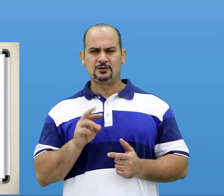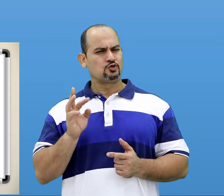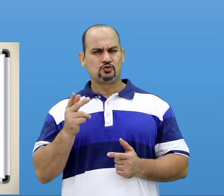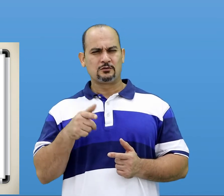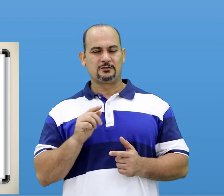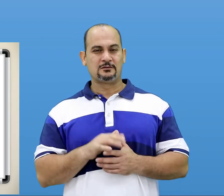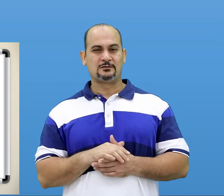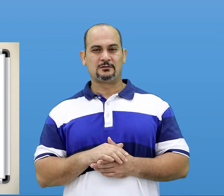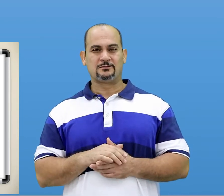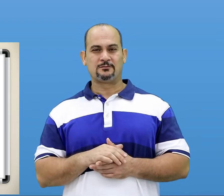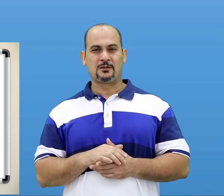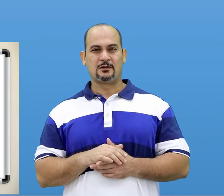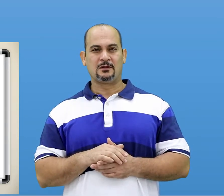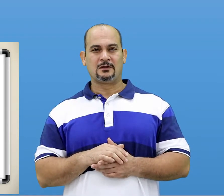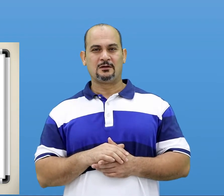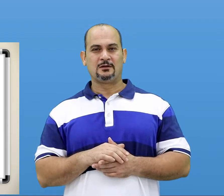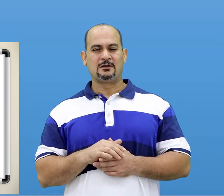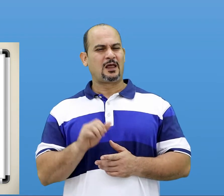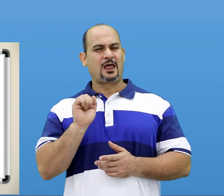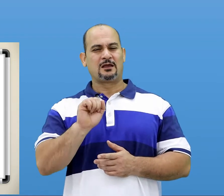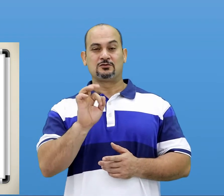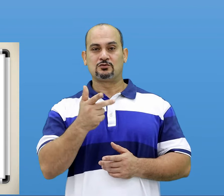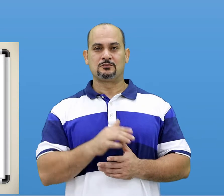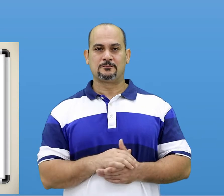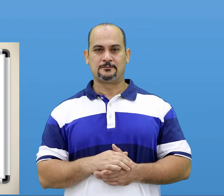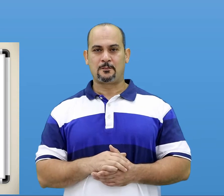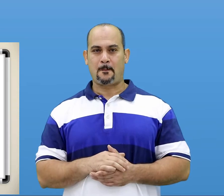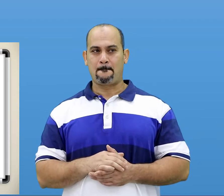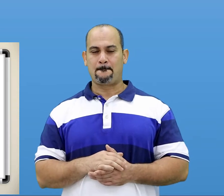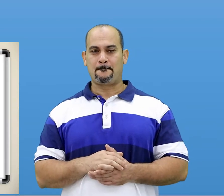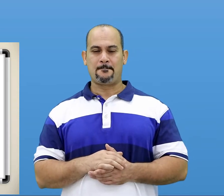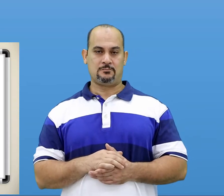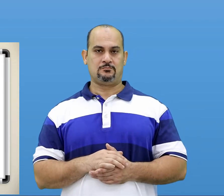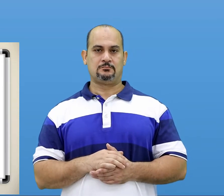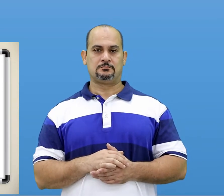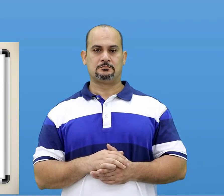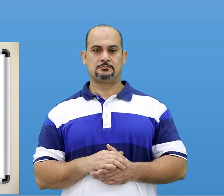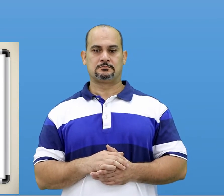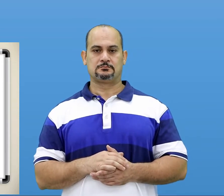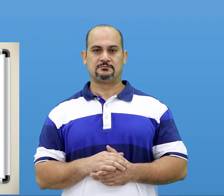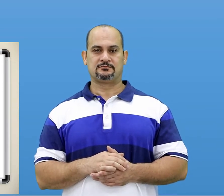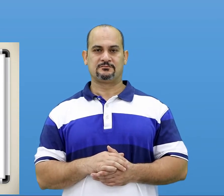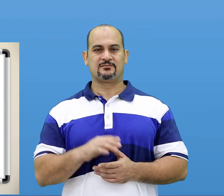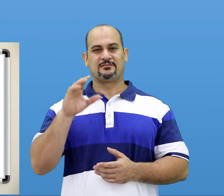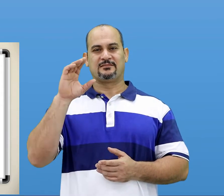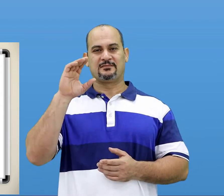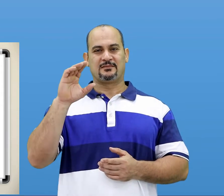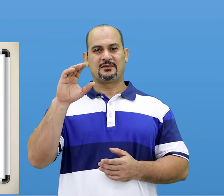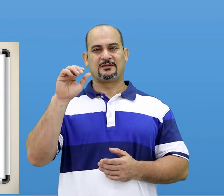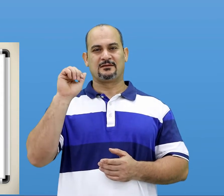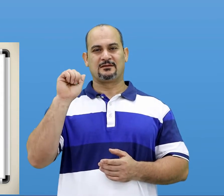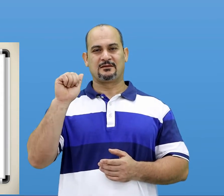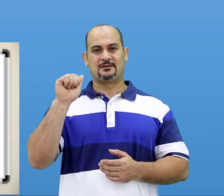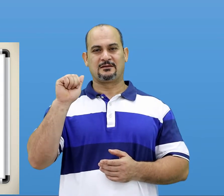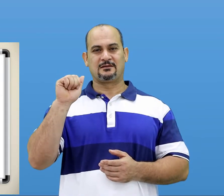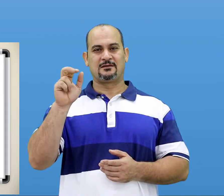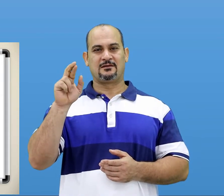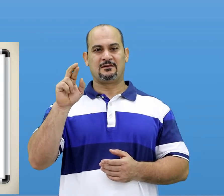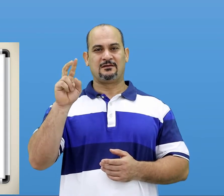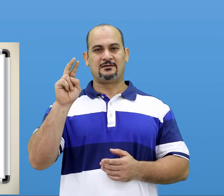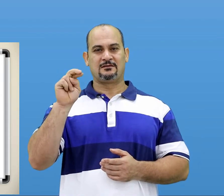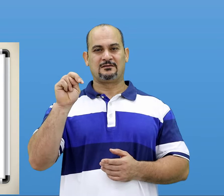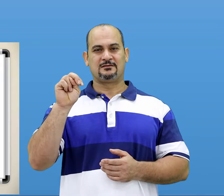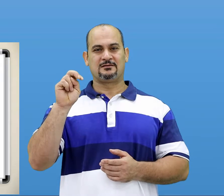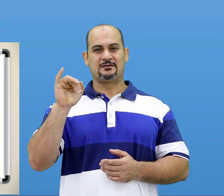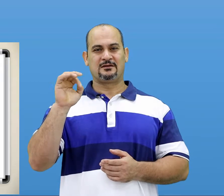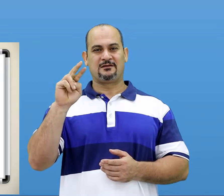try to guess. It refers to which word? It refers to carnival.